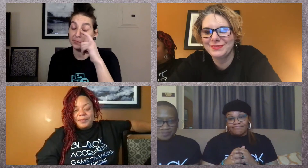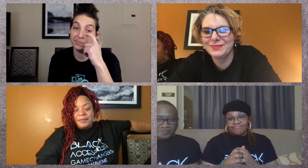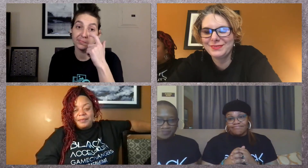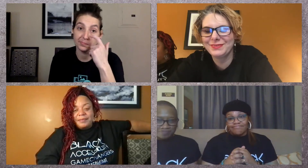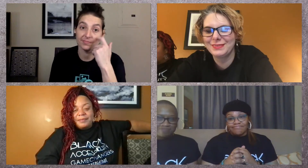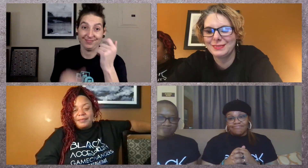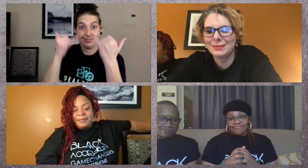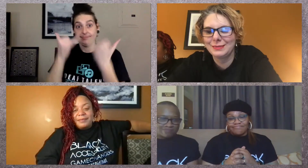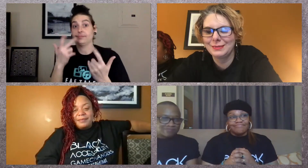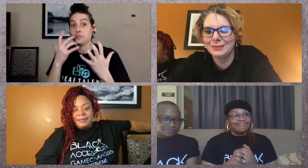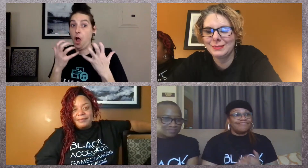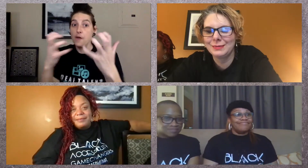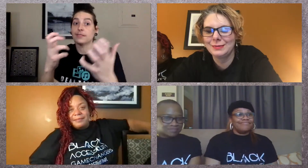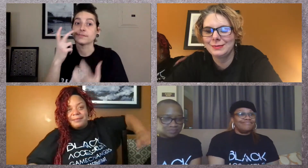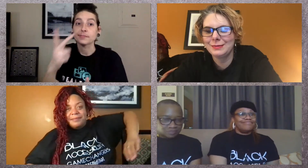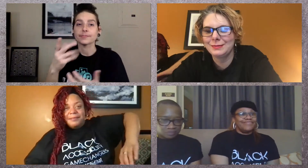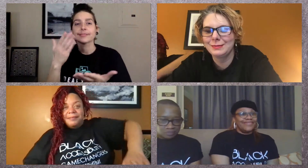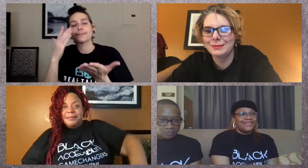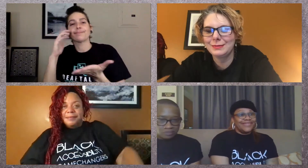So that.